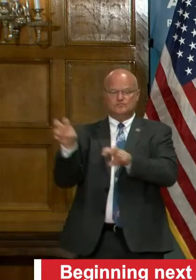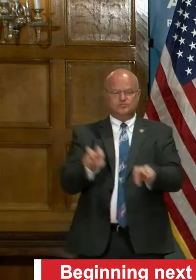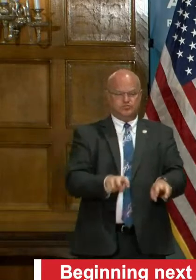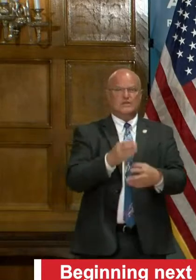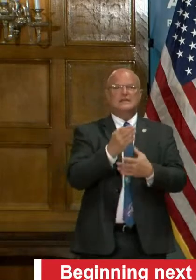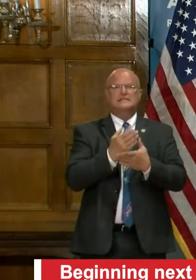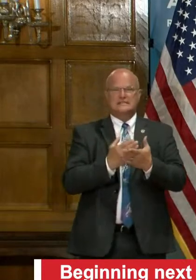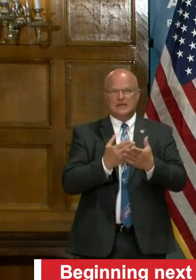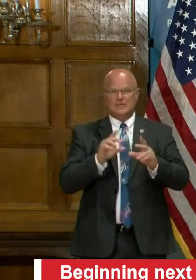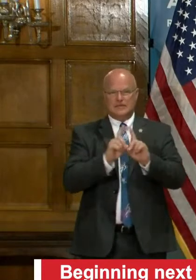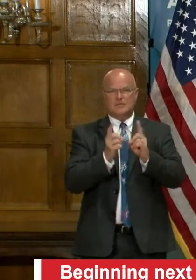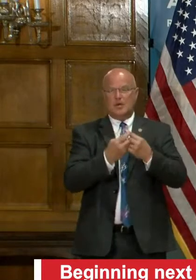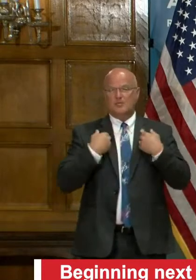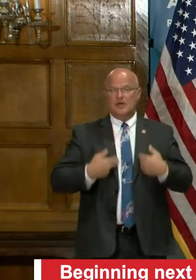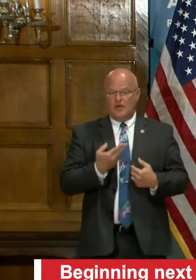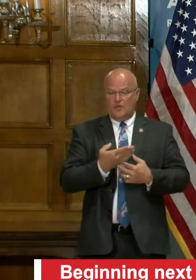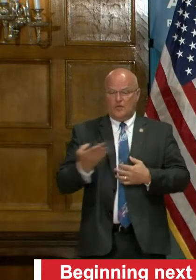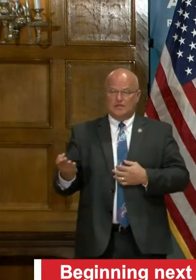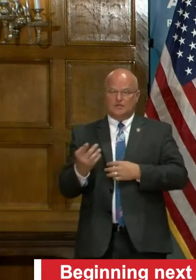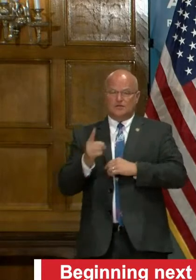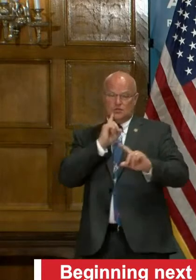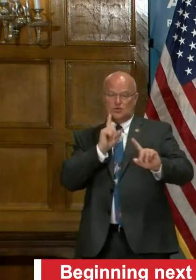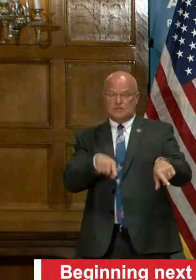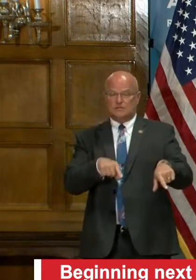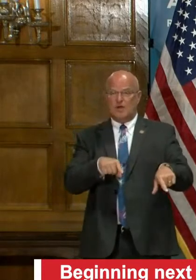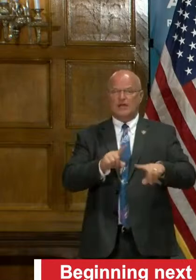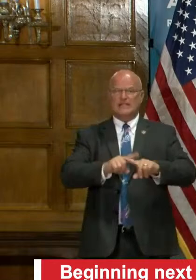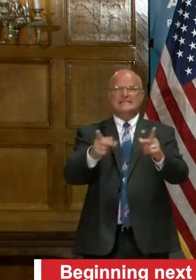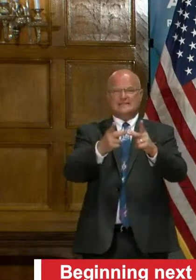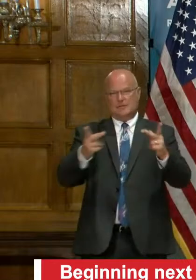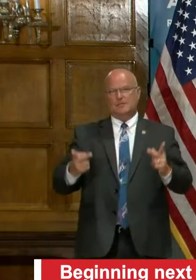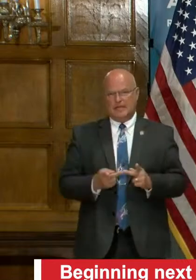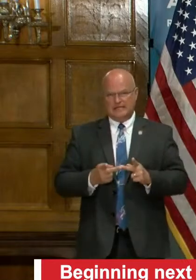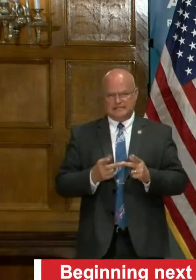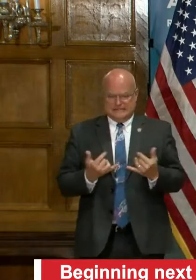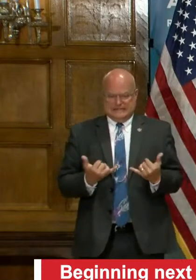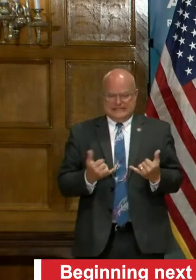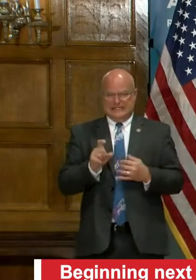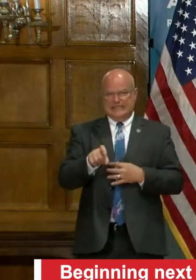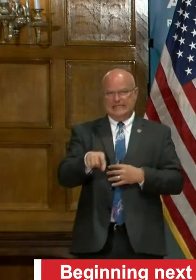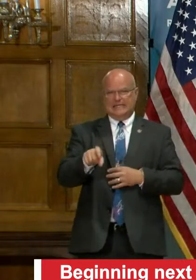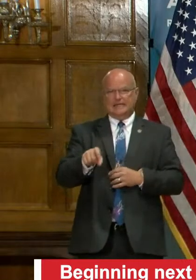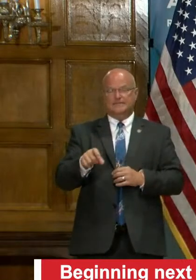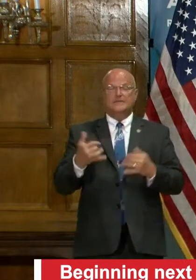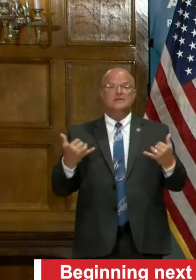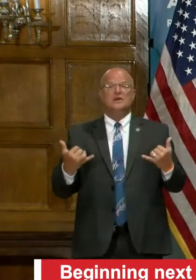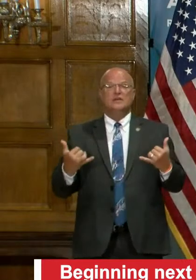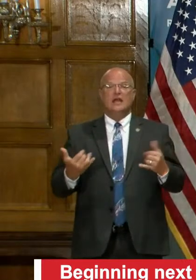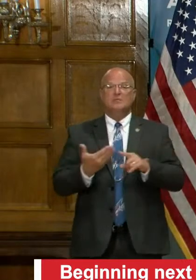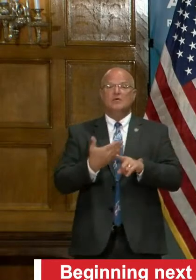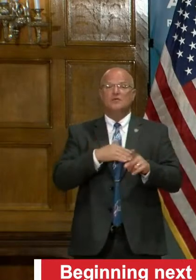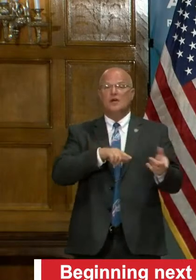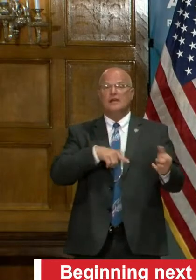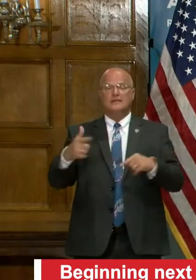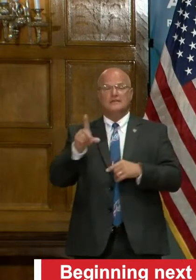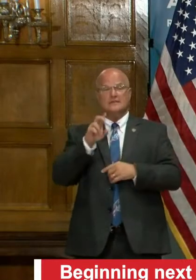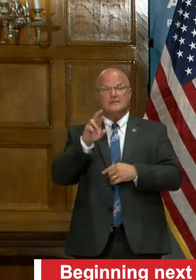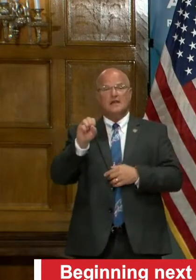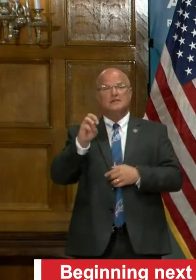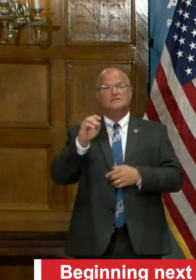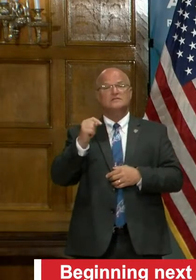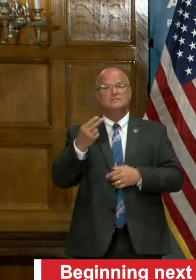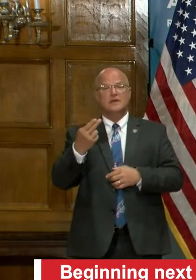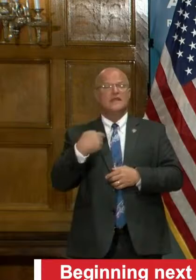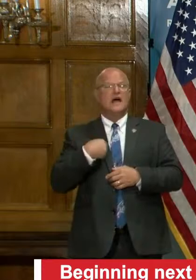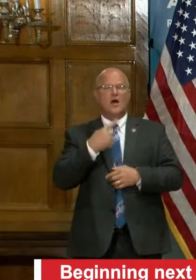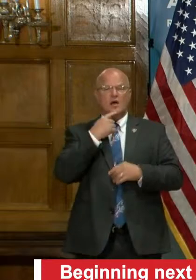some of those Department of Health resources to respond to that immediate need. And with that, before I turn it over to Dr. Smith, I